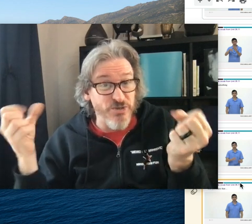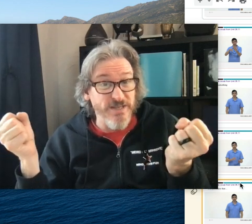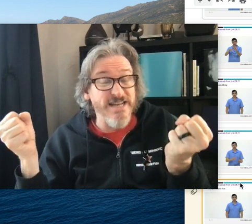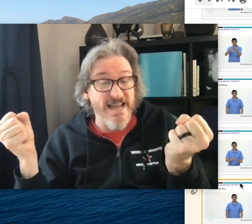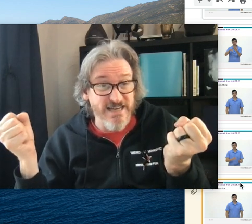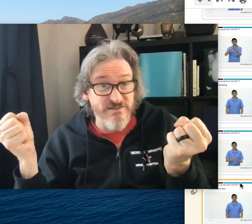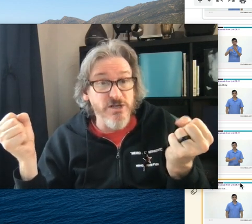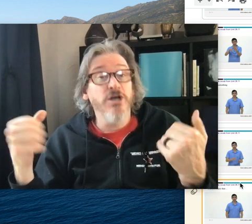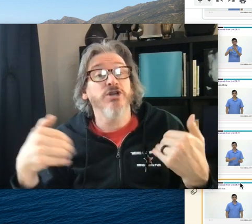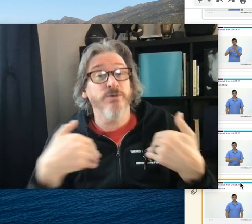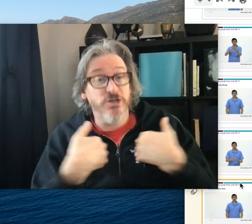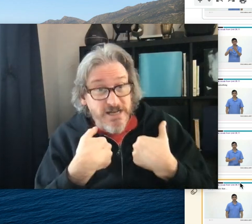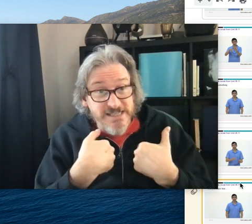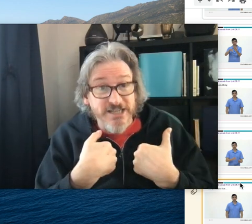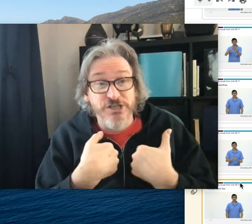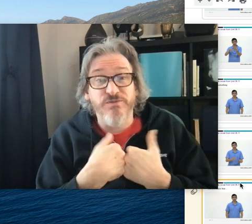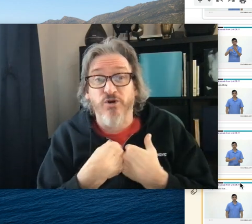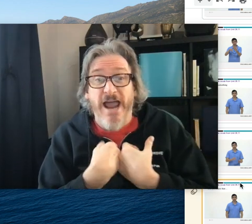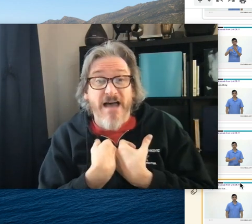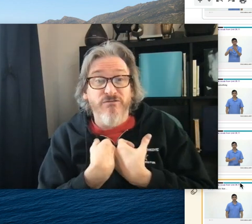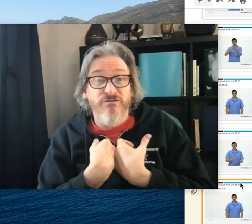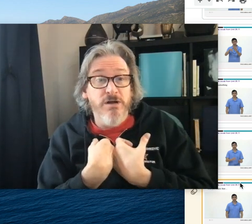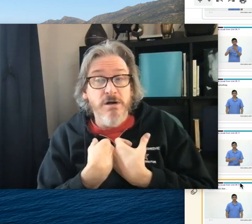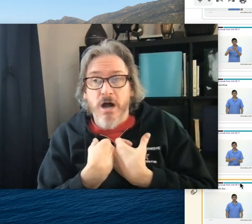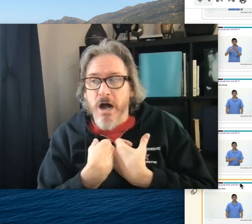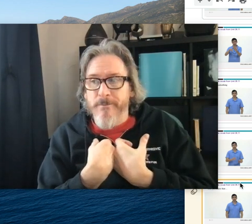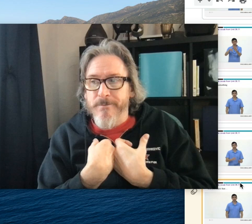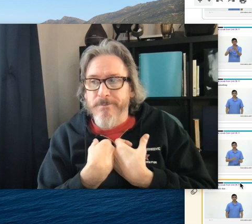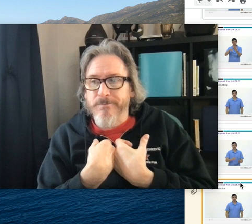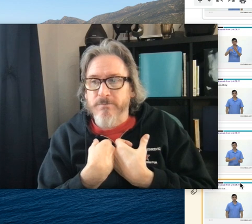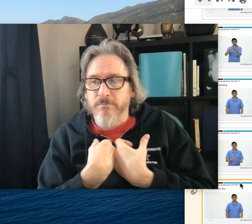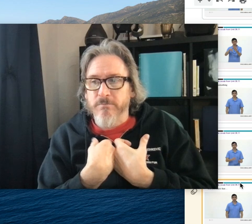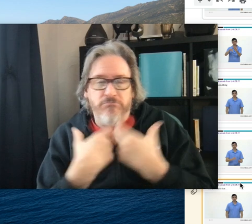about doing the negatives, doing the translations for have,